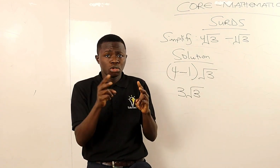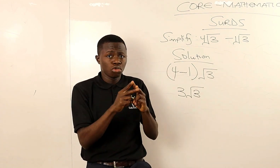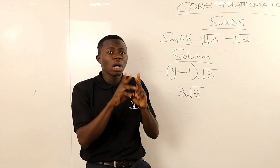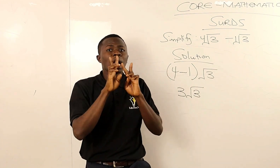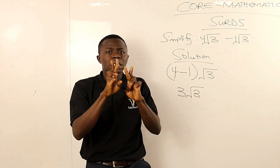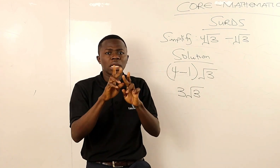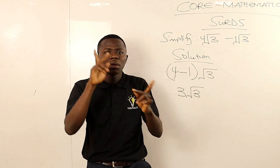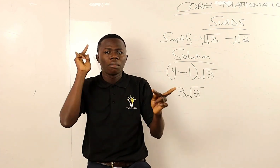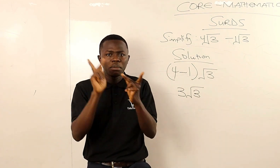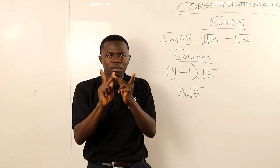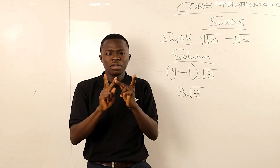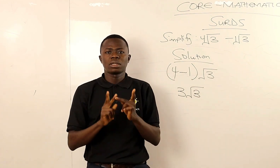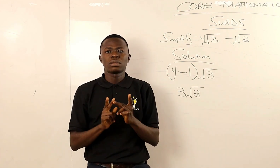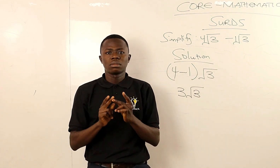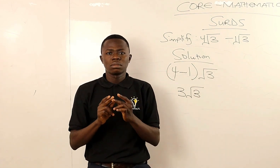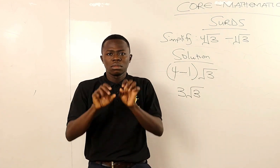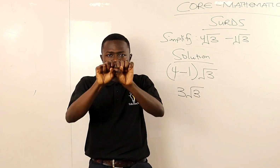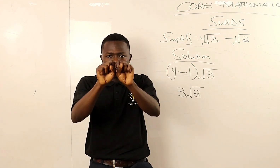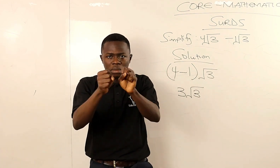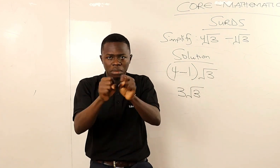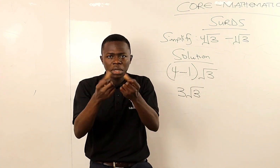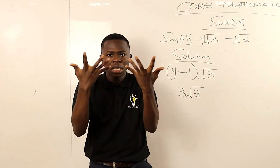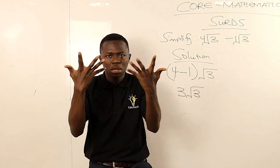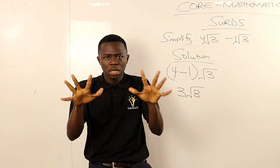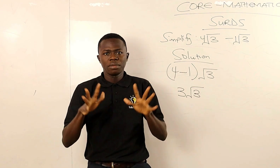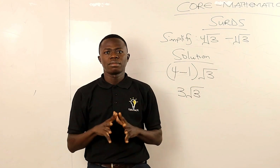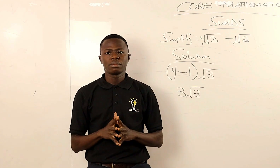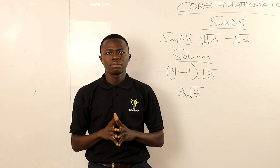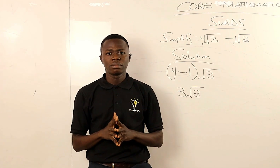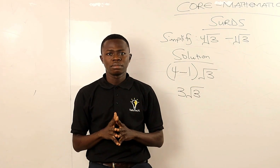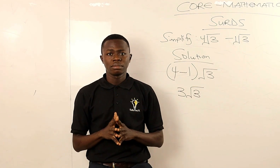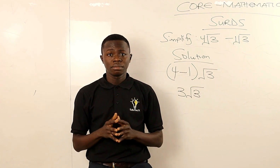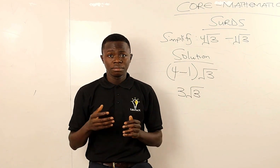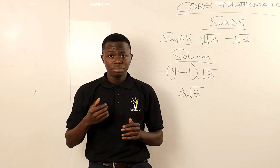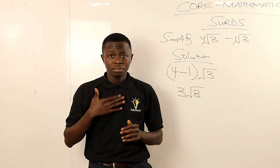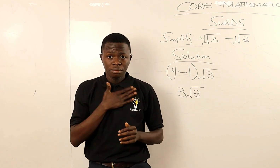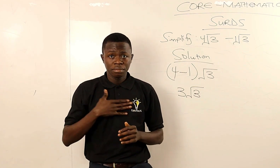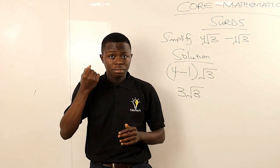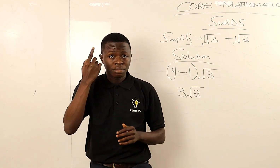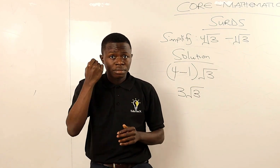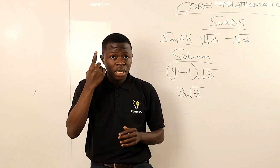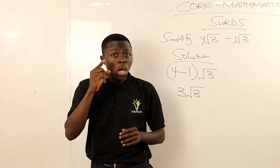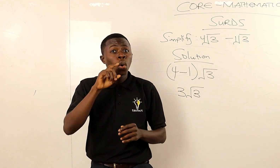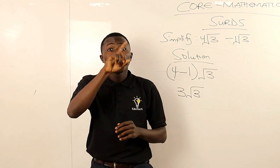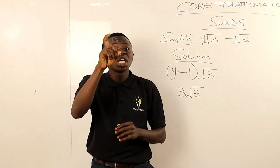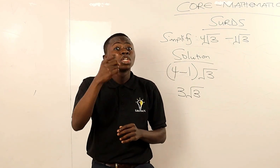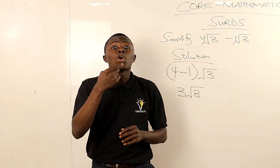Now that we are done with the subtraction, so can we continue? So you see, the question says simplify, and